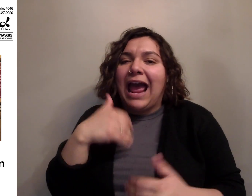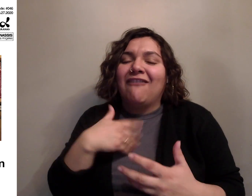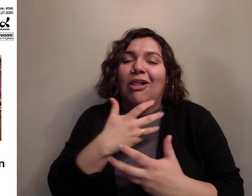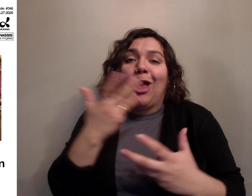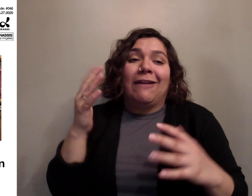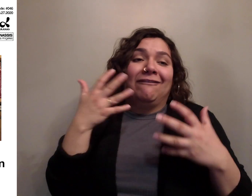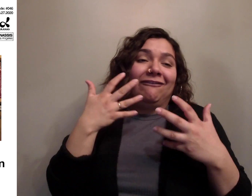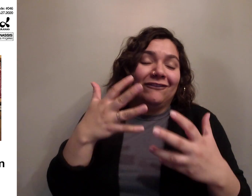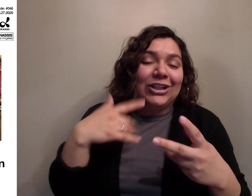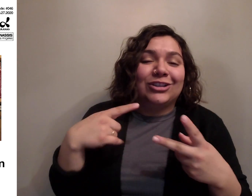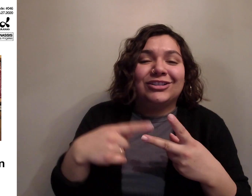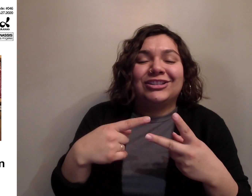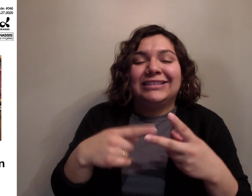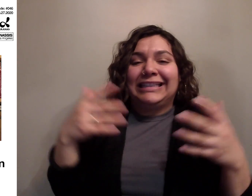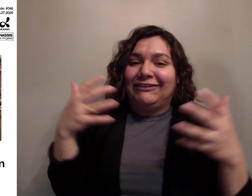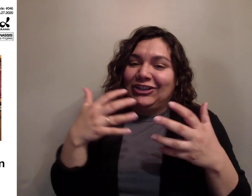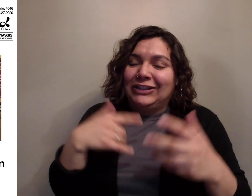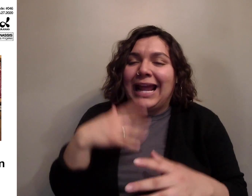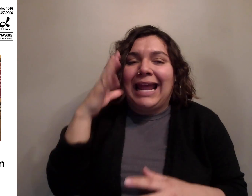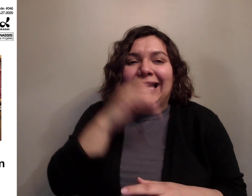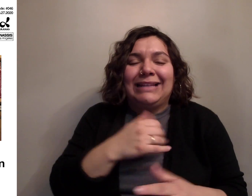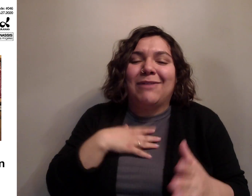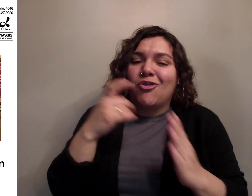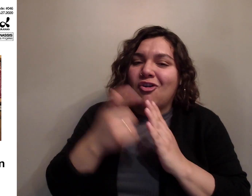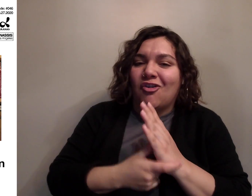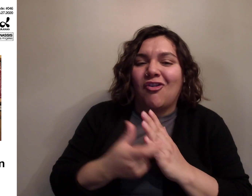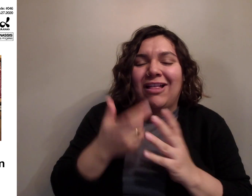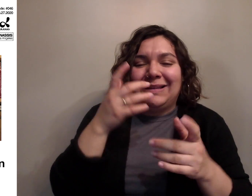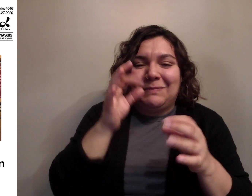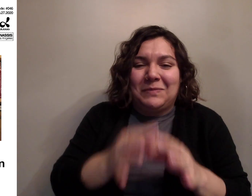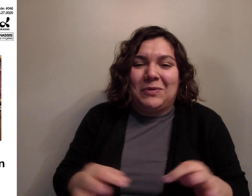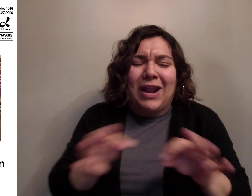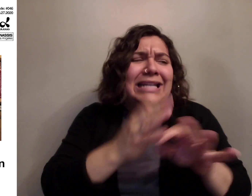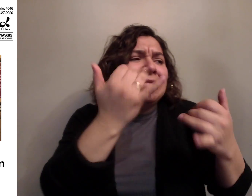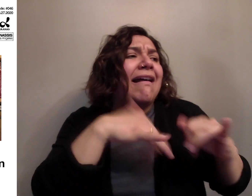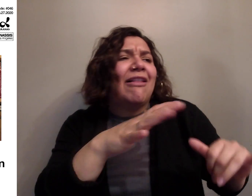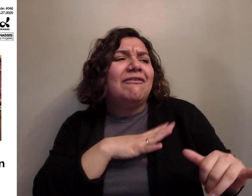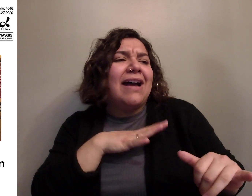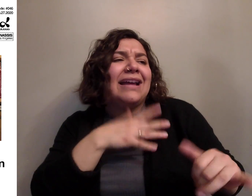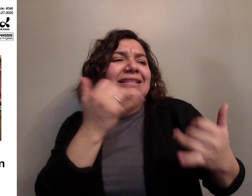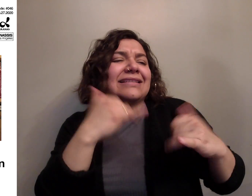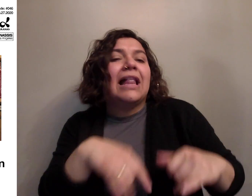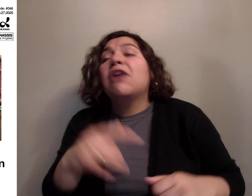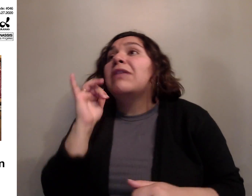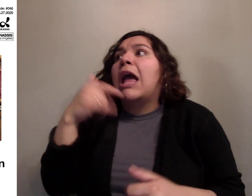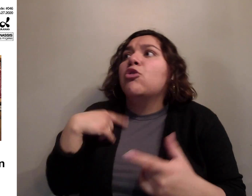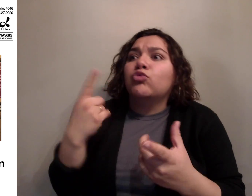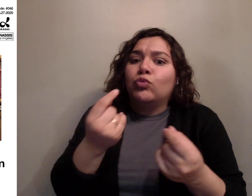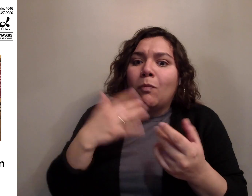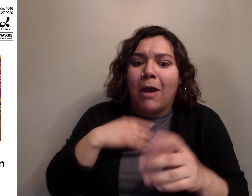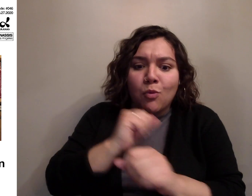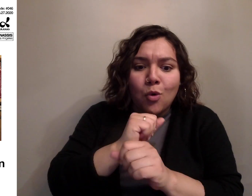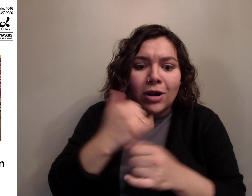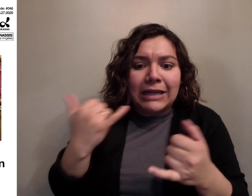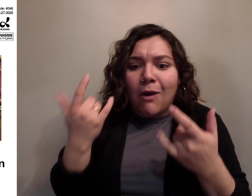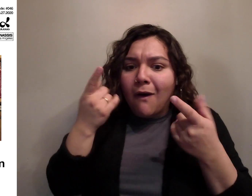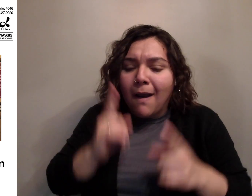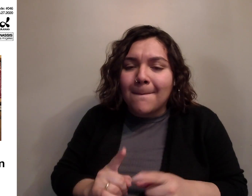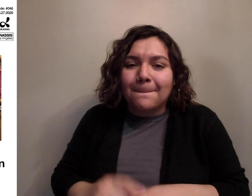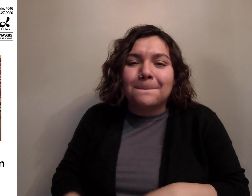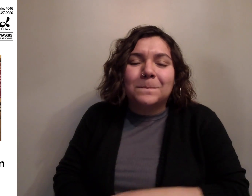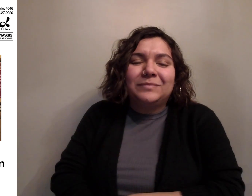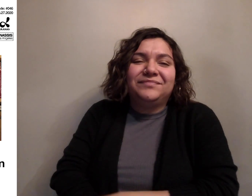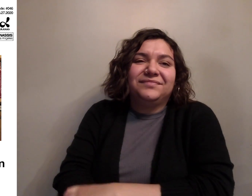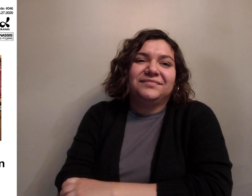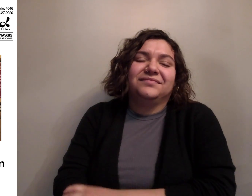the low level of fears and anxiety. Right, but still, but of course, writers are always extremely self-centered. What is this going to do to my